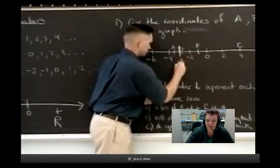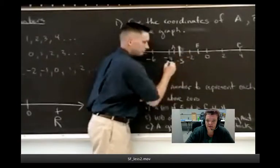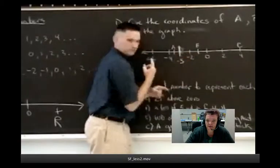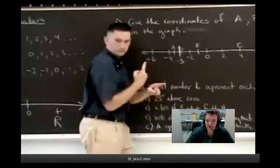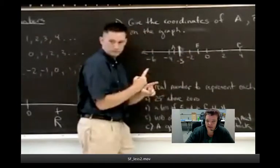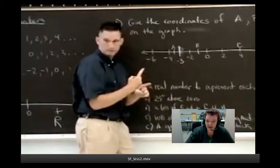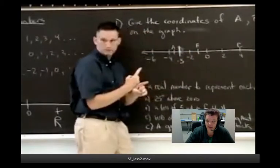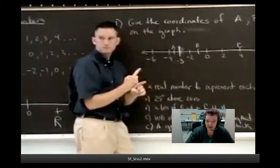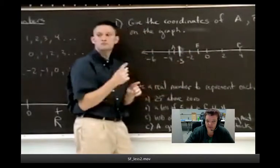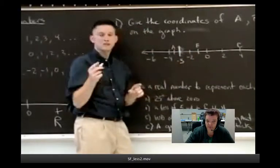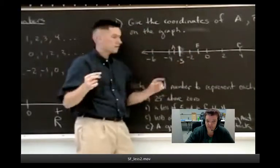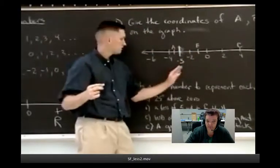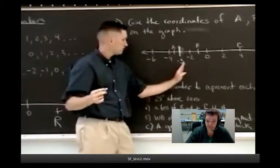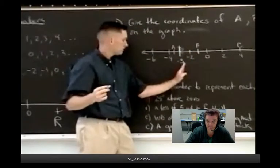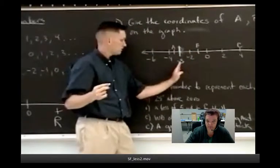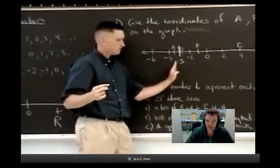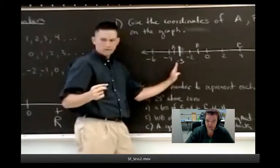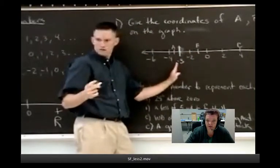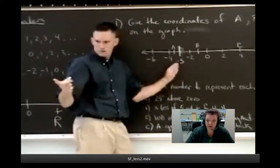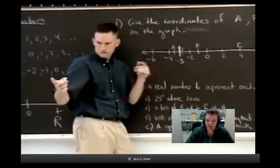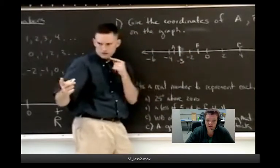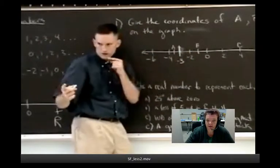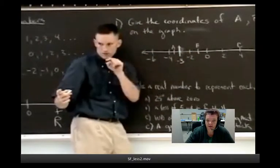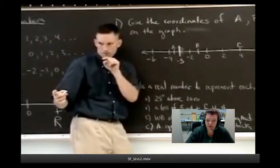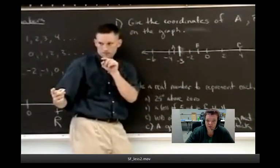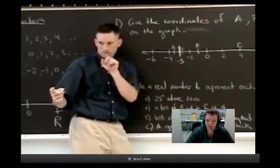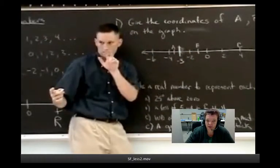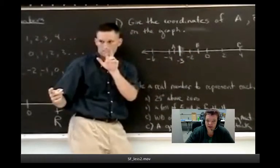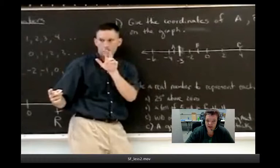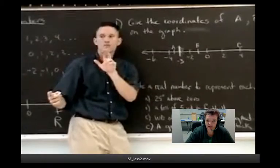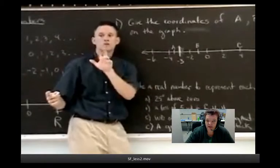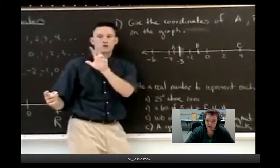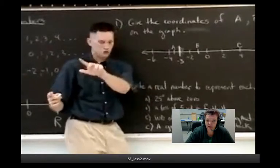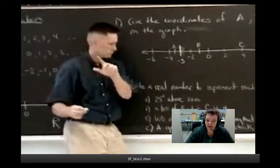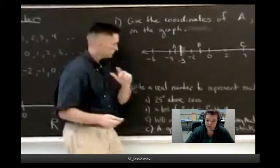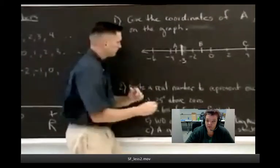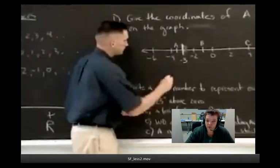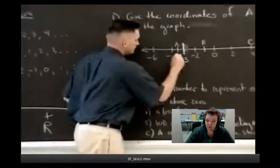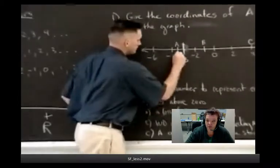is going to be negative 3, right? So between negative 3 and negative 4